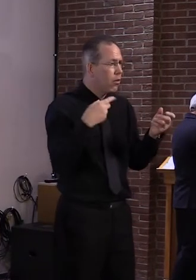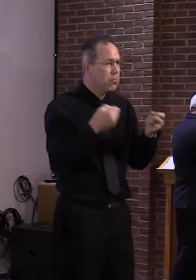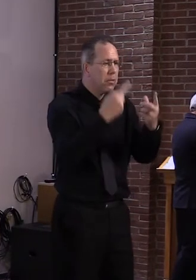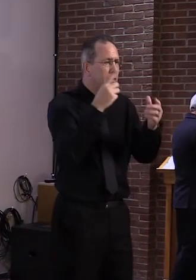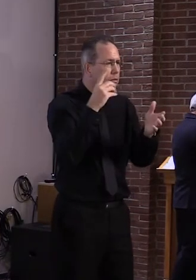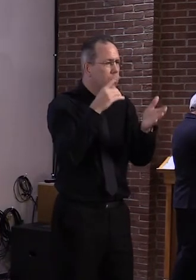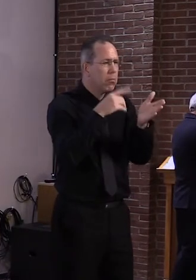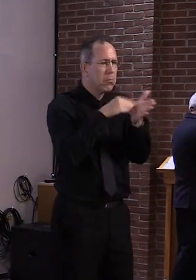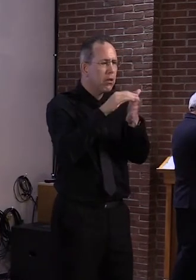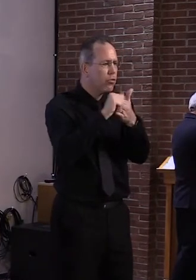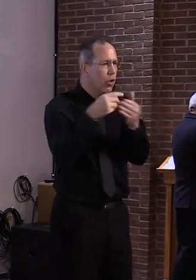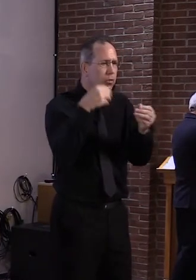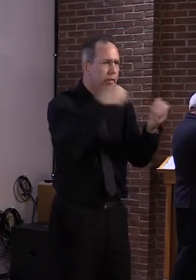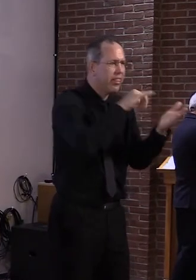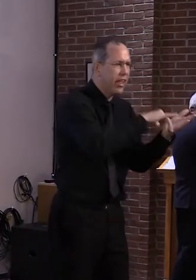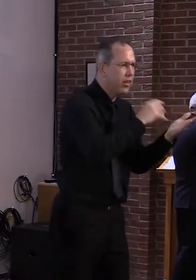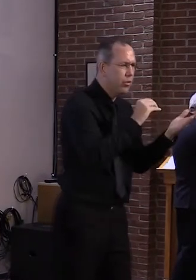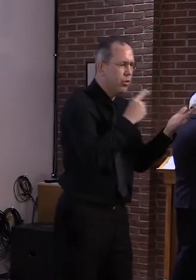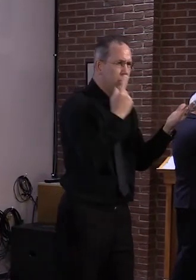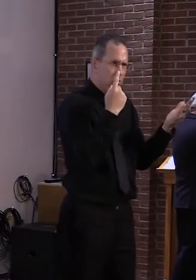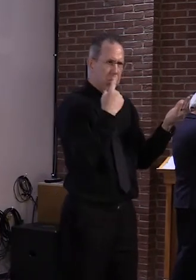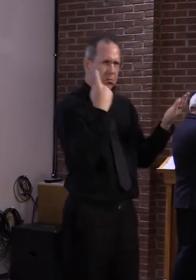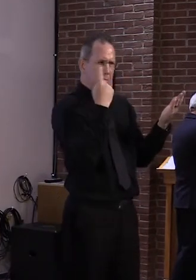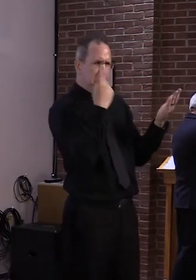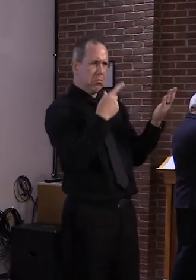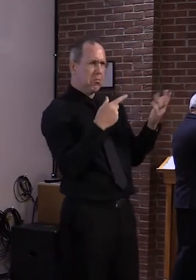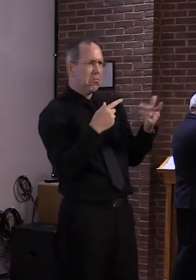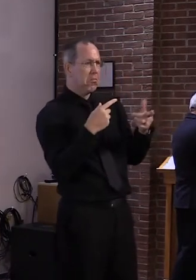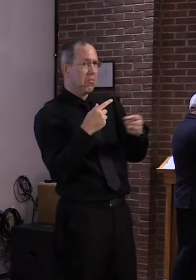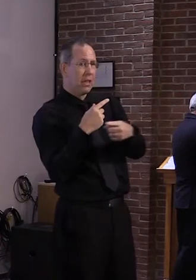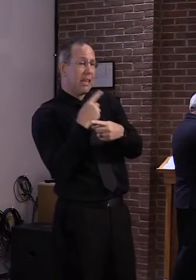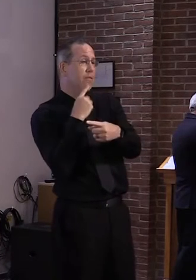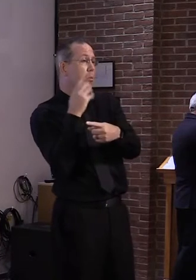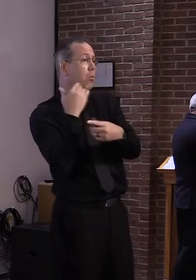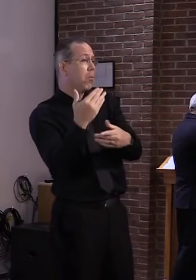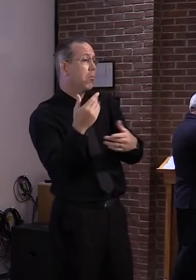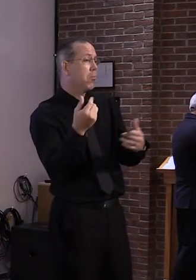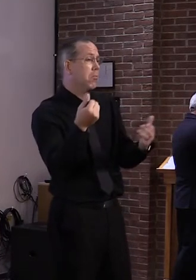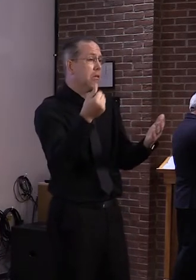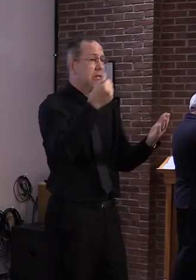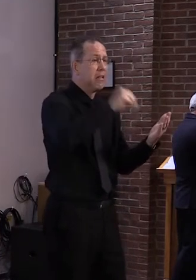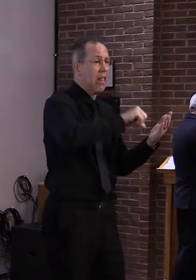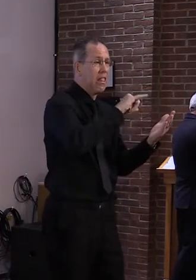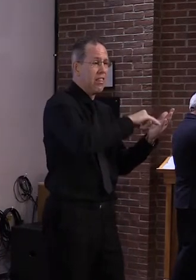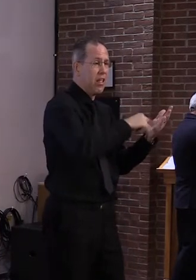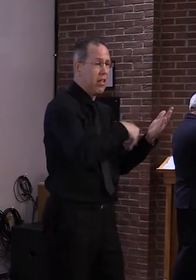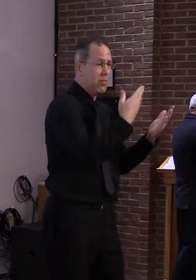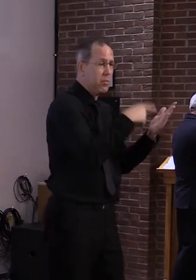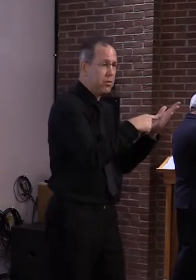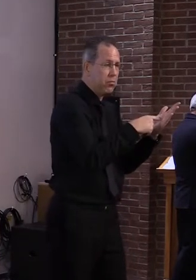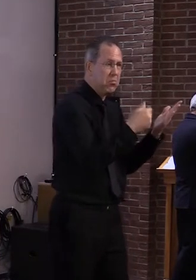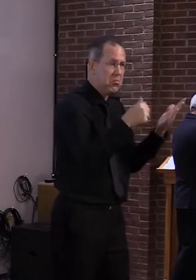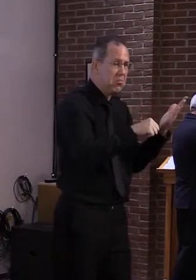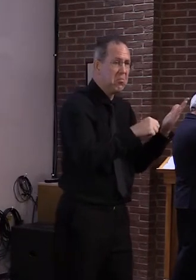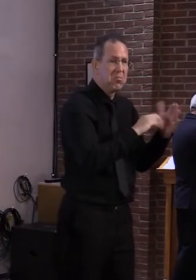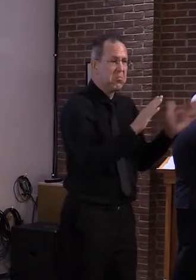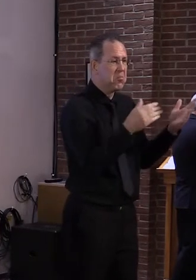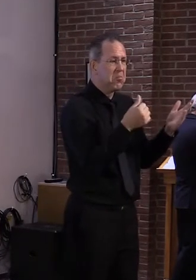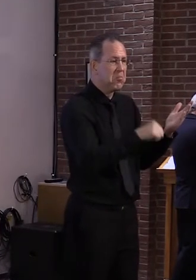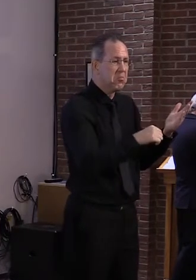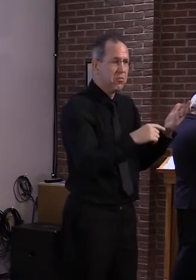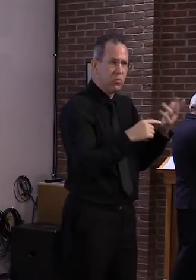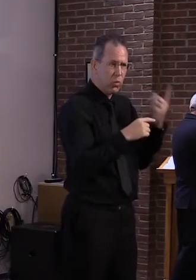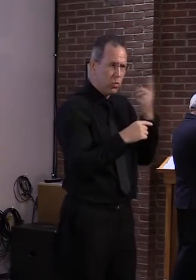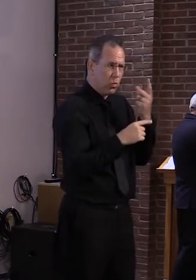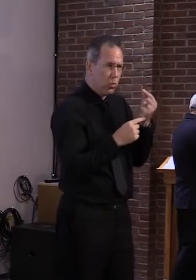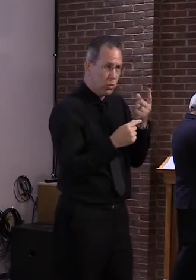would override a veto at this point. I just want to get a better sense of what you're thinking about at this point. Yeah, again, Tim, without knowing